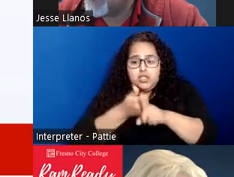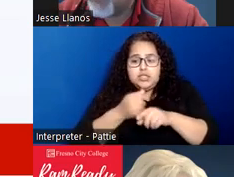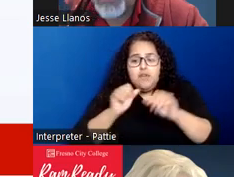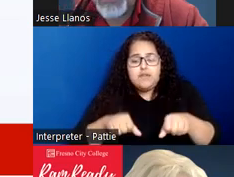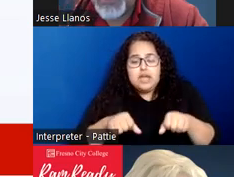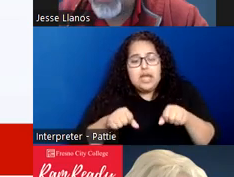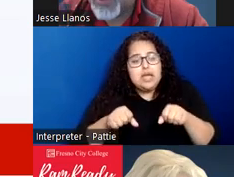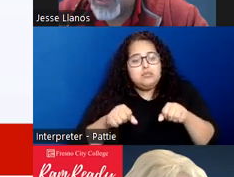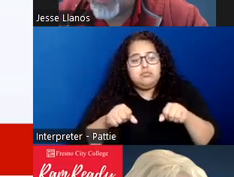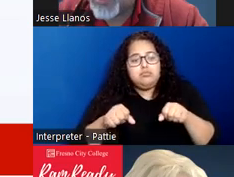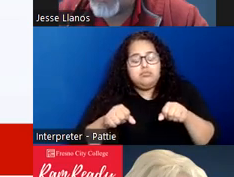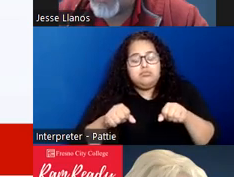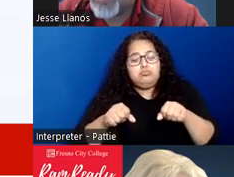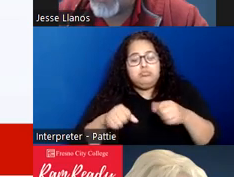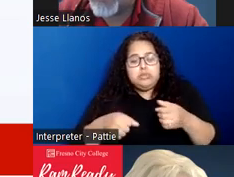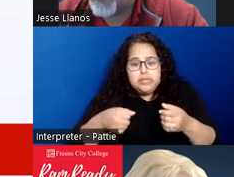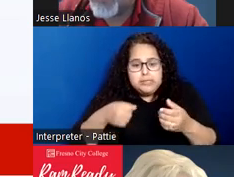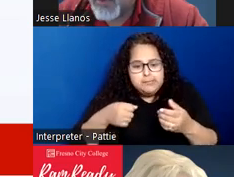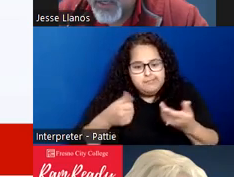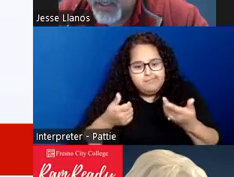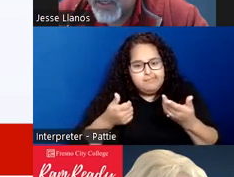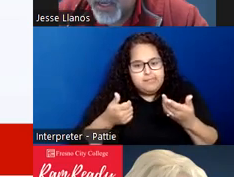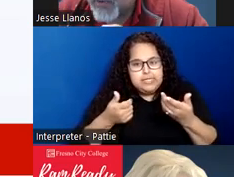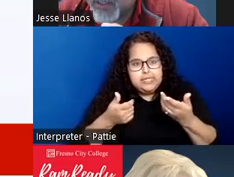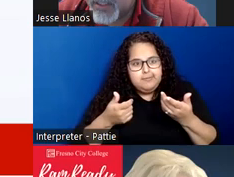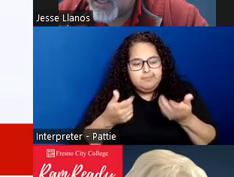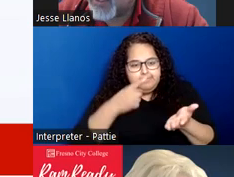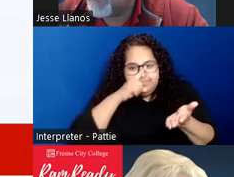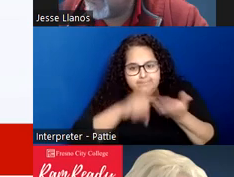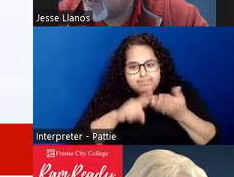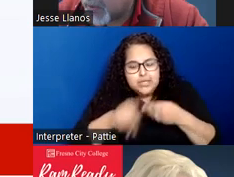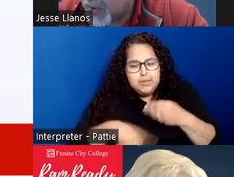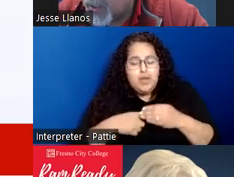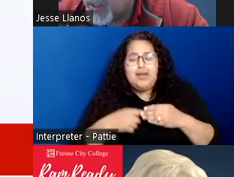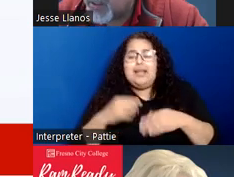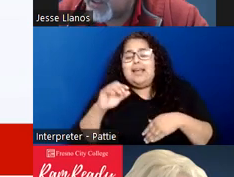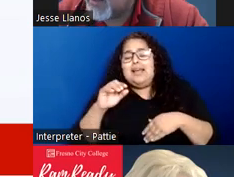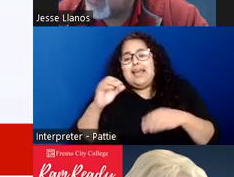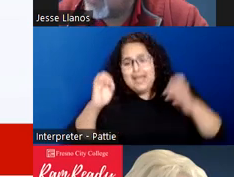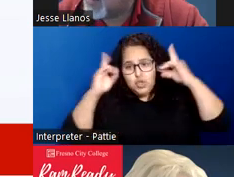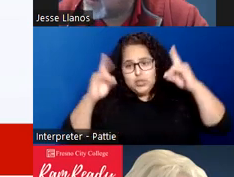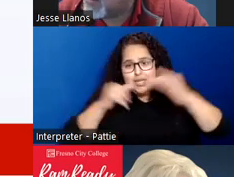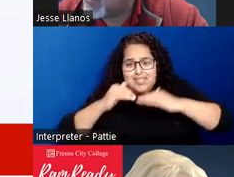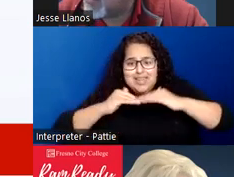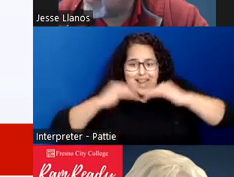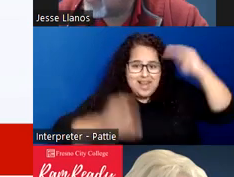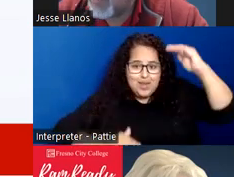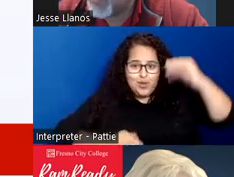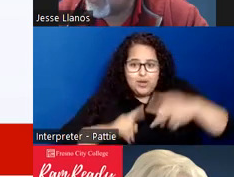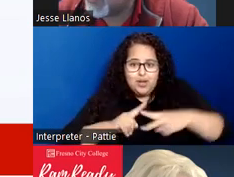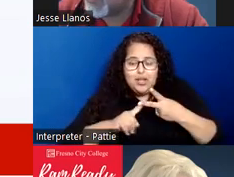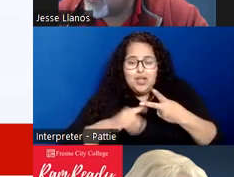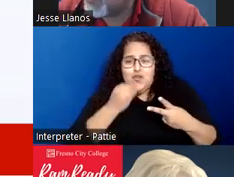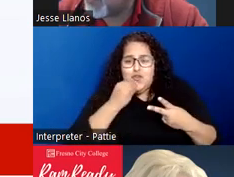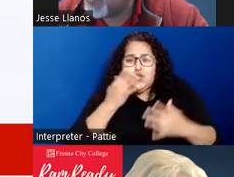addressing education and inequity, food insecurity, and